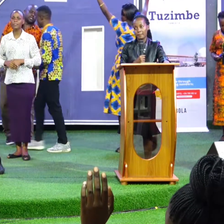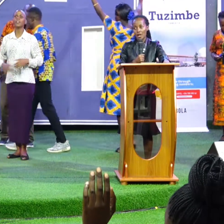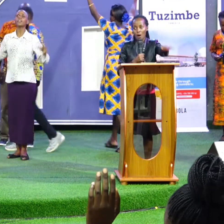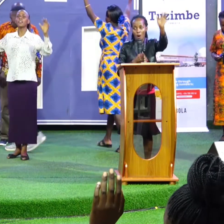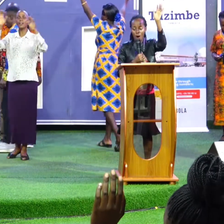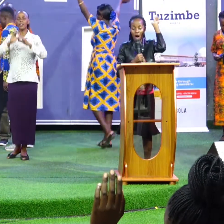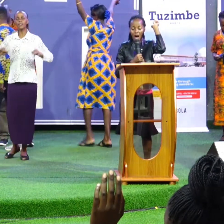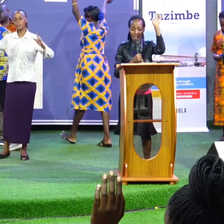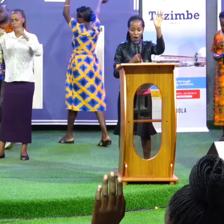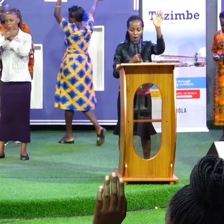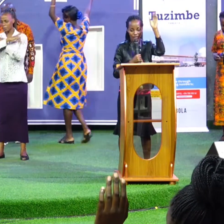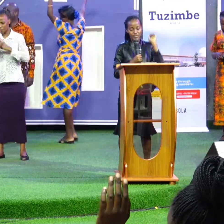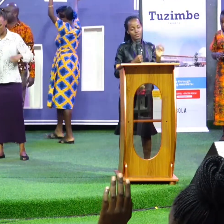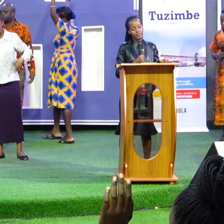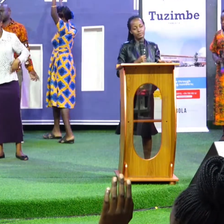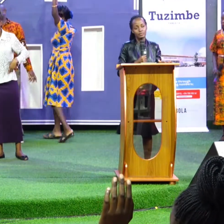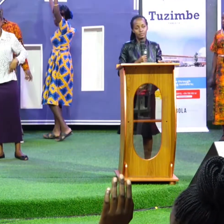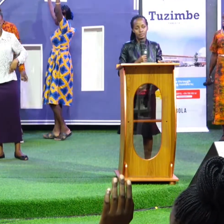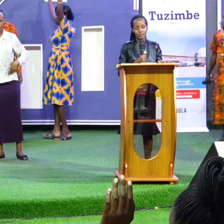Oh Lord,